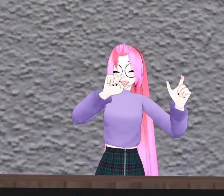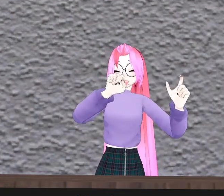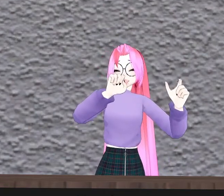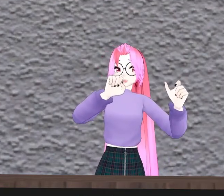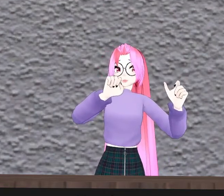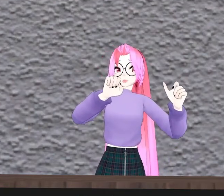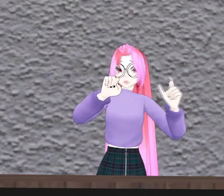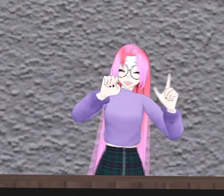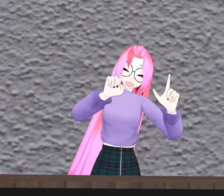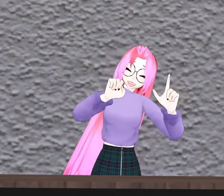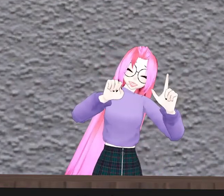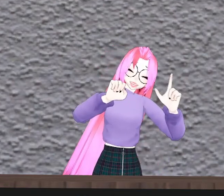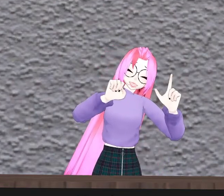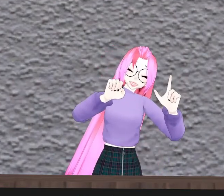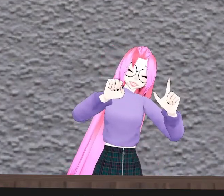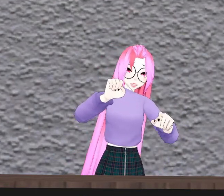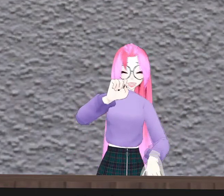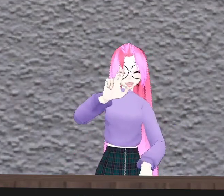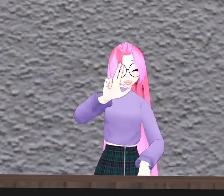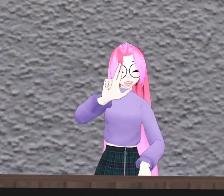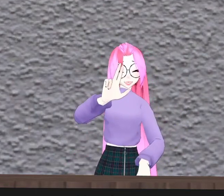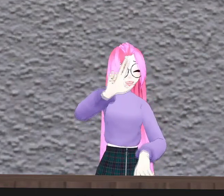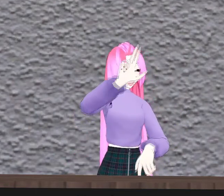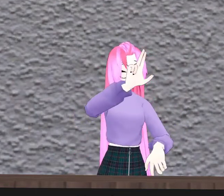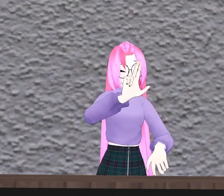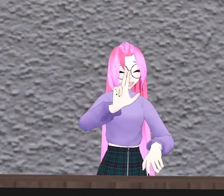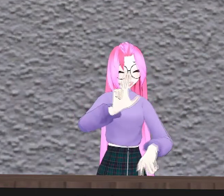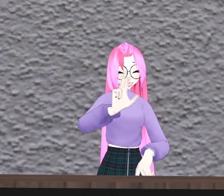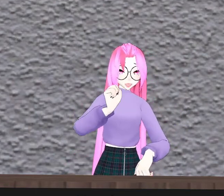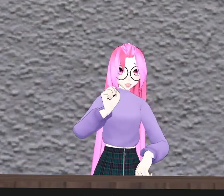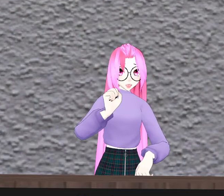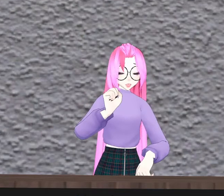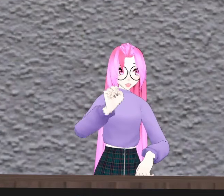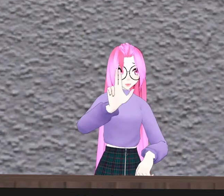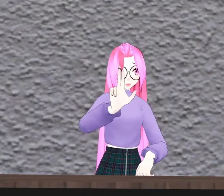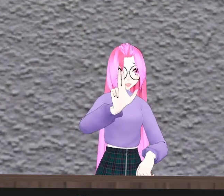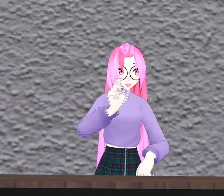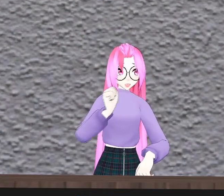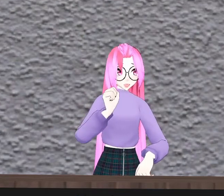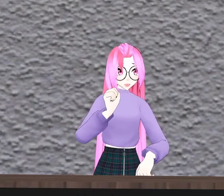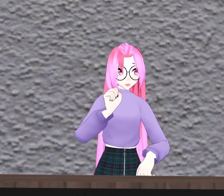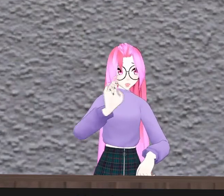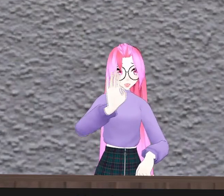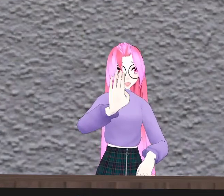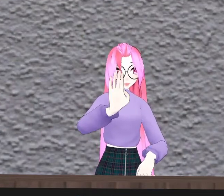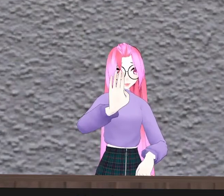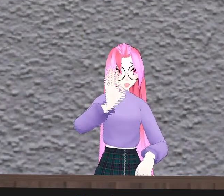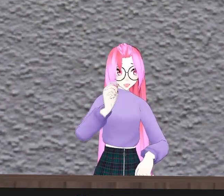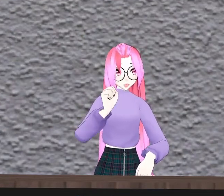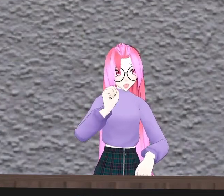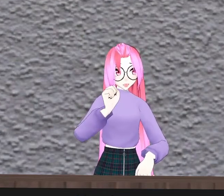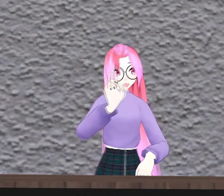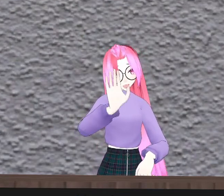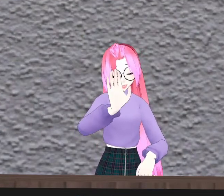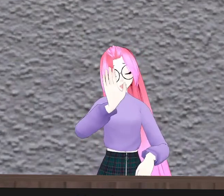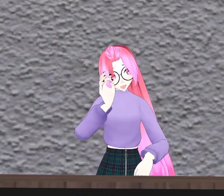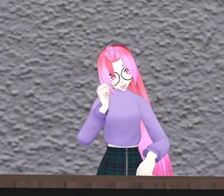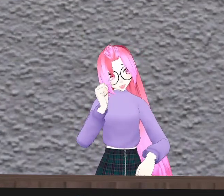called? Tens places? Yeah, so 30 is just 30. 30. 40, 40, 50,